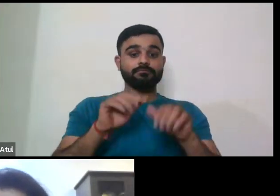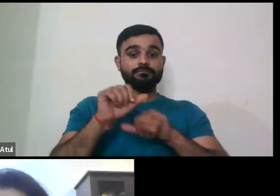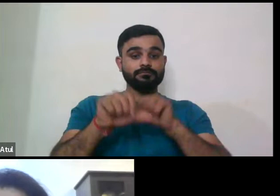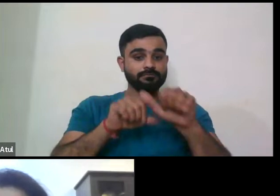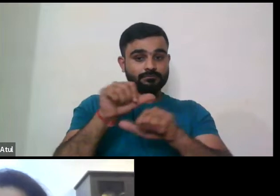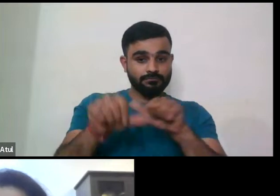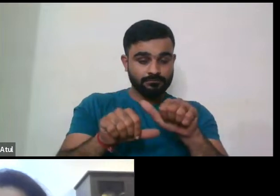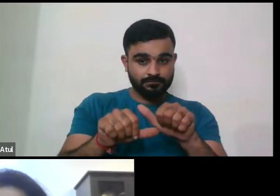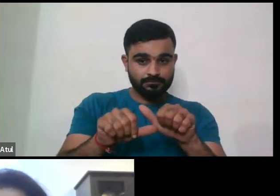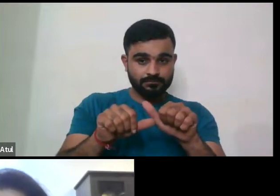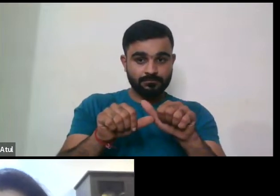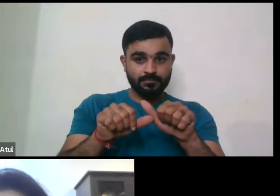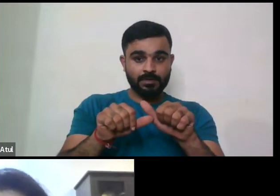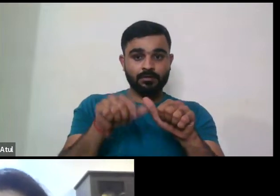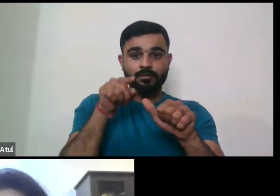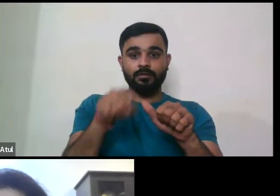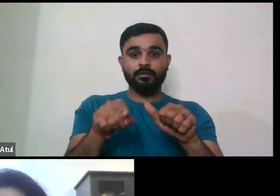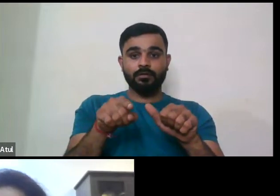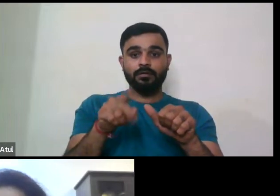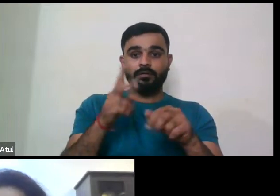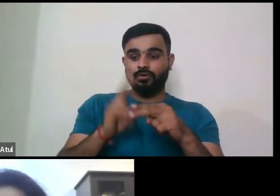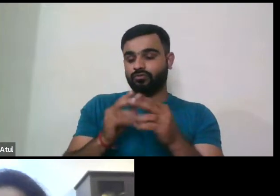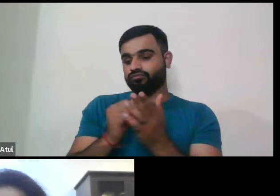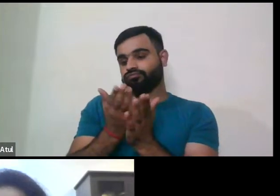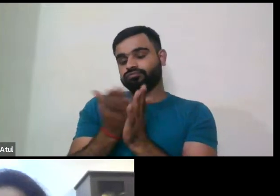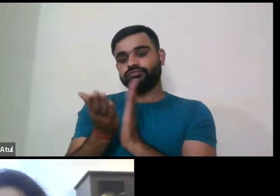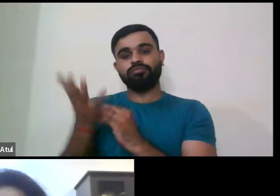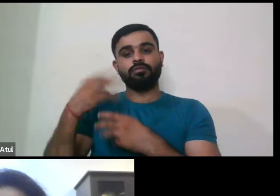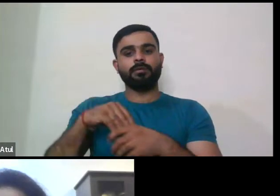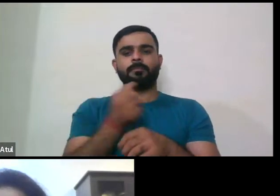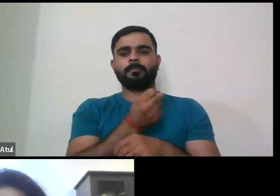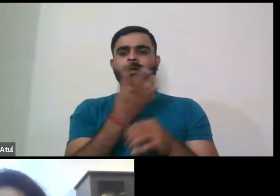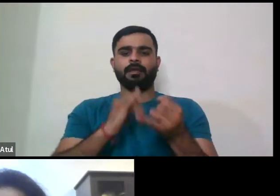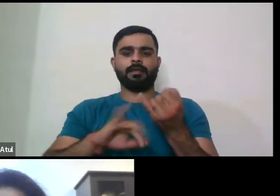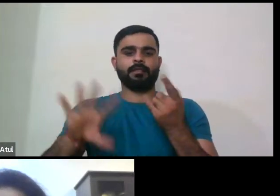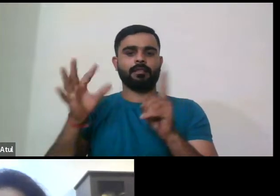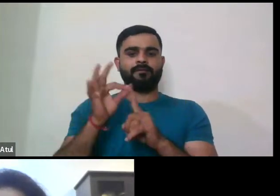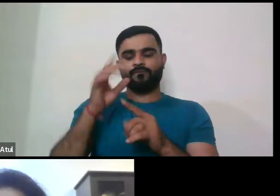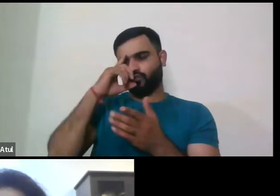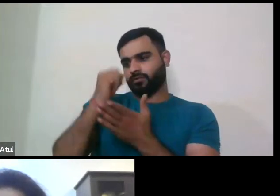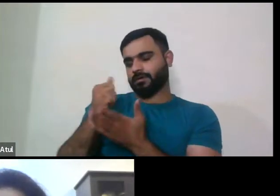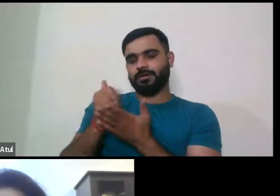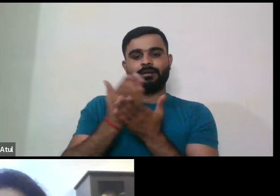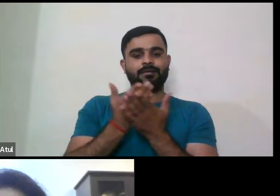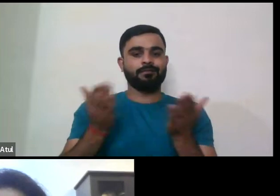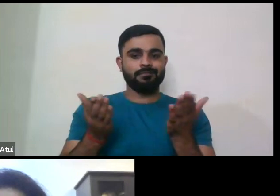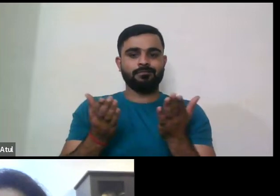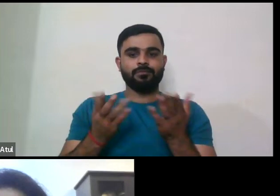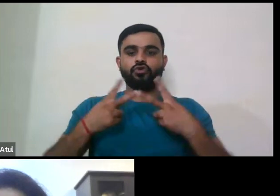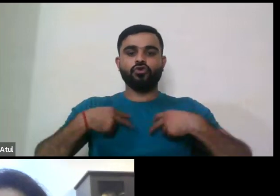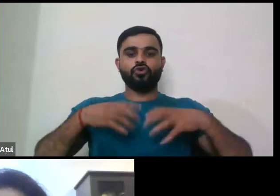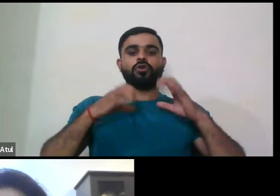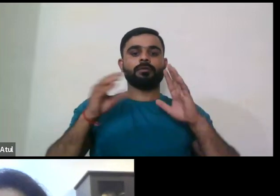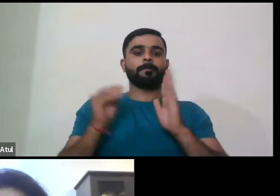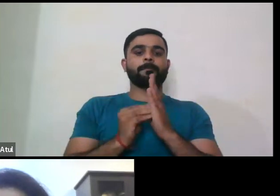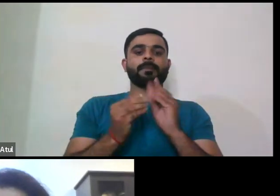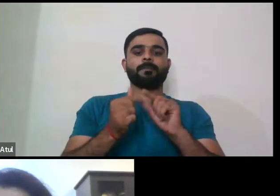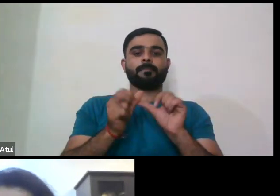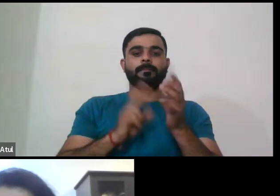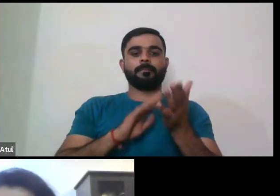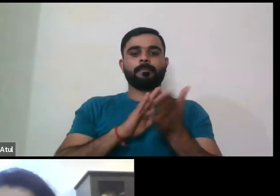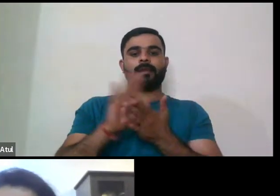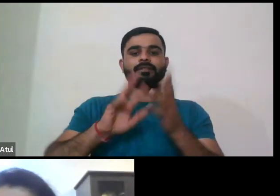in a timely manner, and the excuse cannot be that we have so many SLPs, so we can't decide on constitution bench matters.